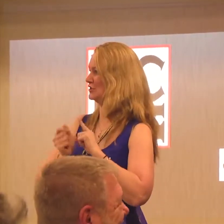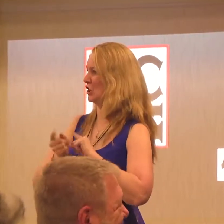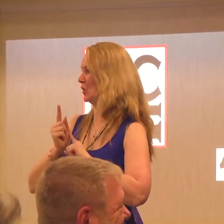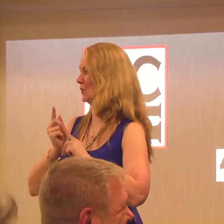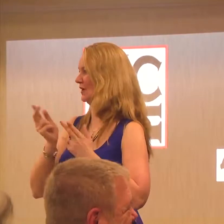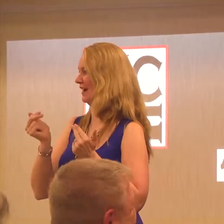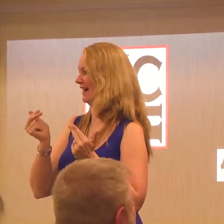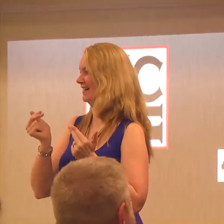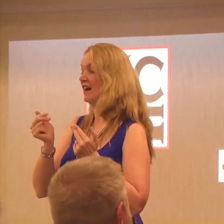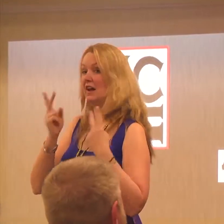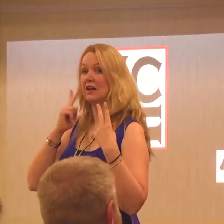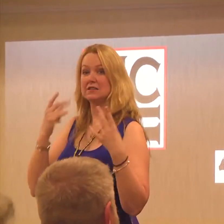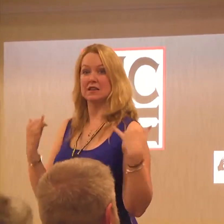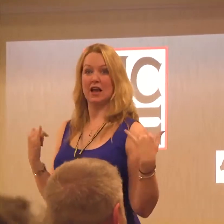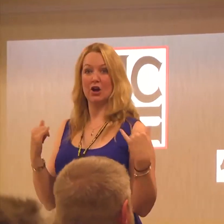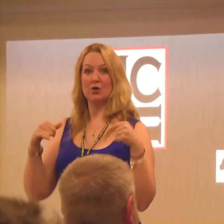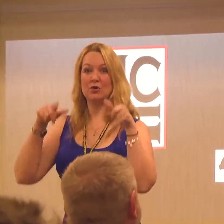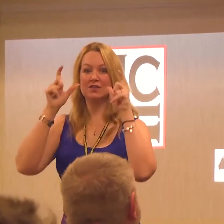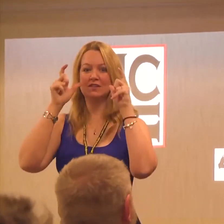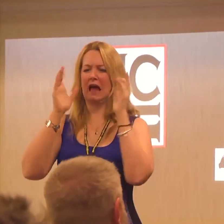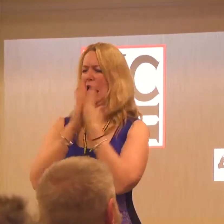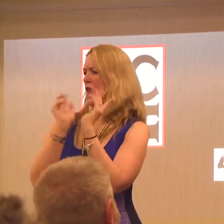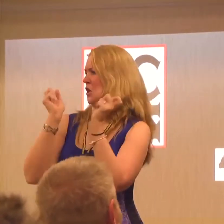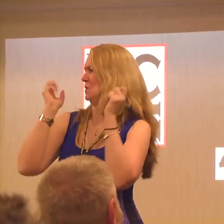it. And I can see now. Hallelujah.